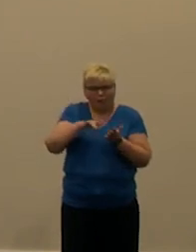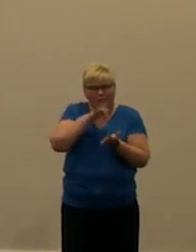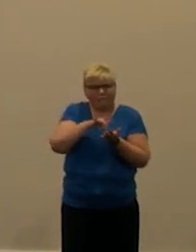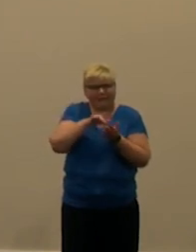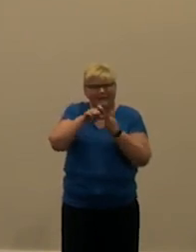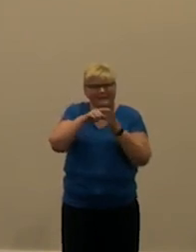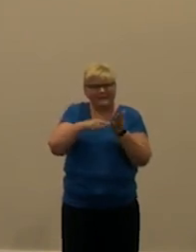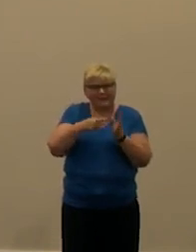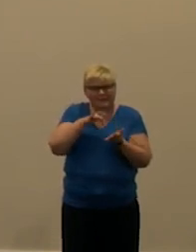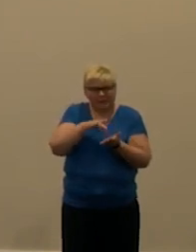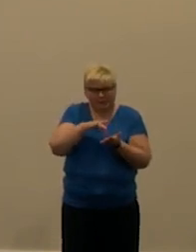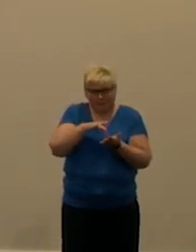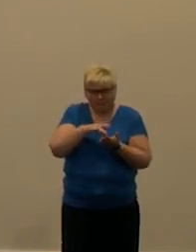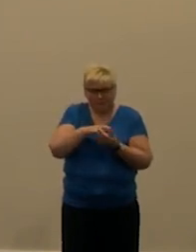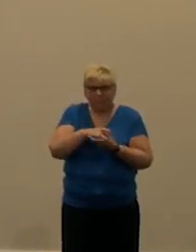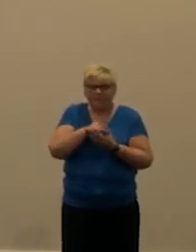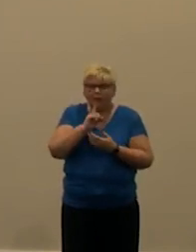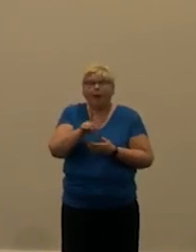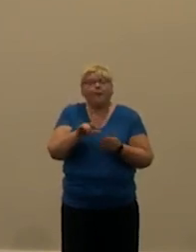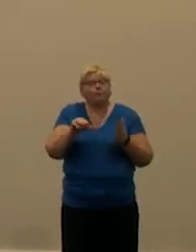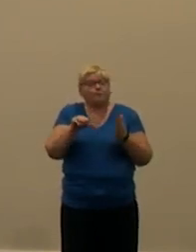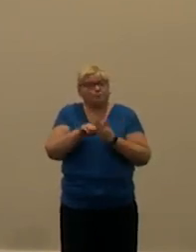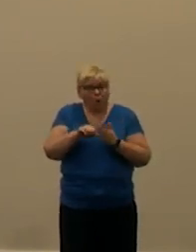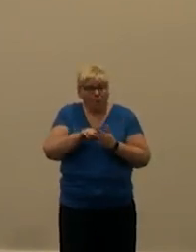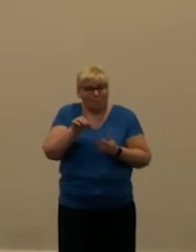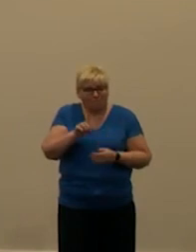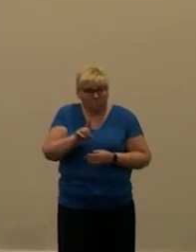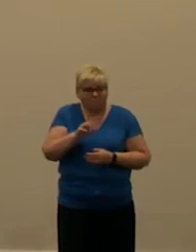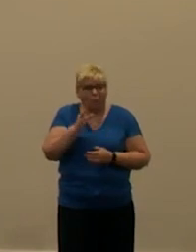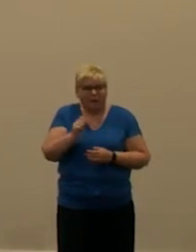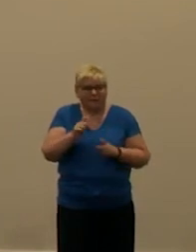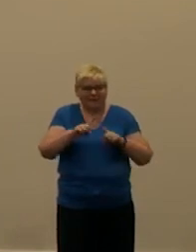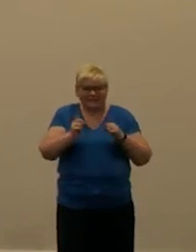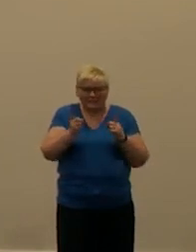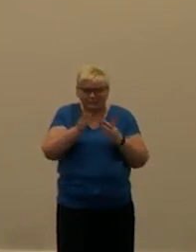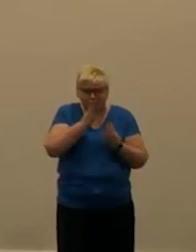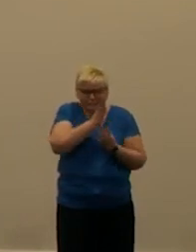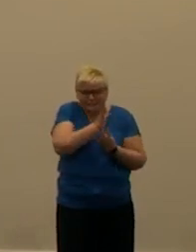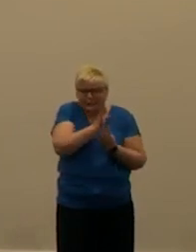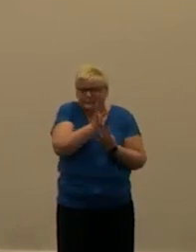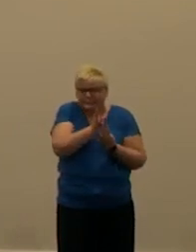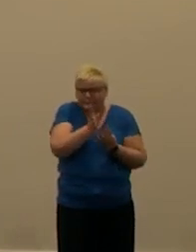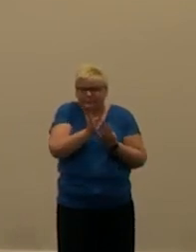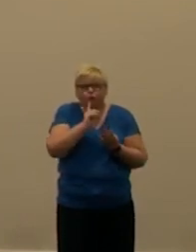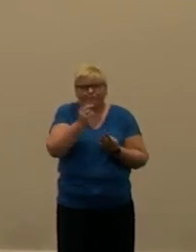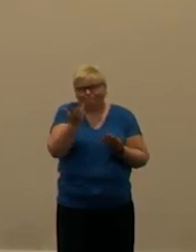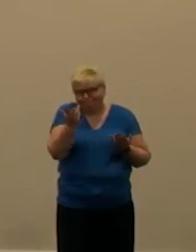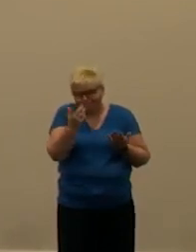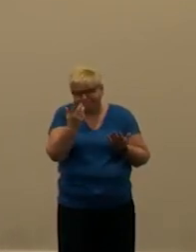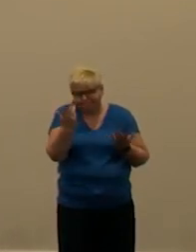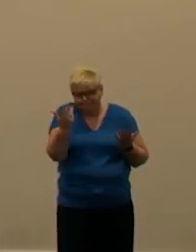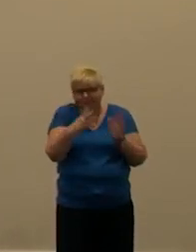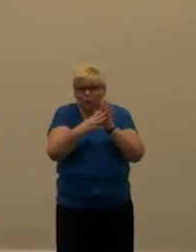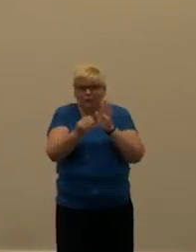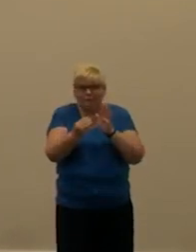my location. The problem here is we have different latency. So we have different latency, for example, from